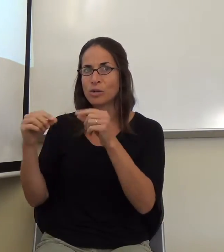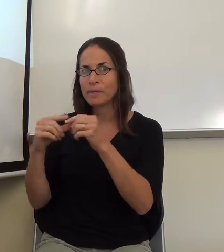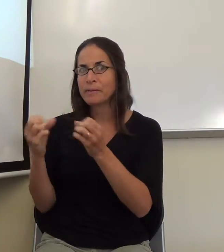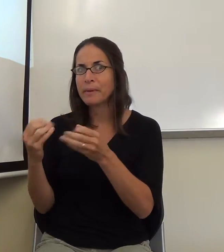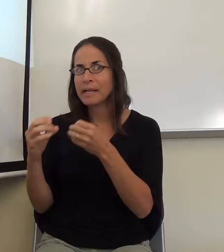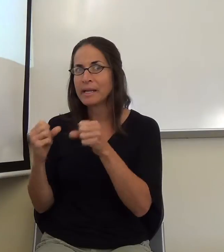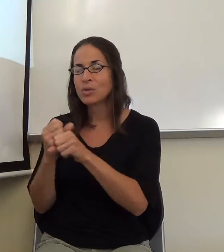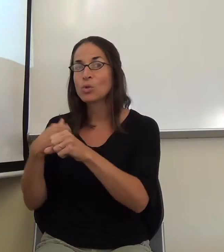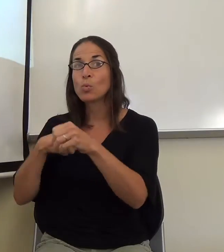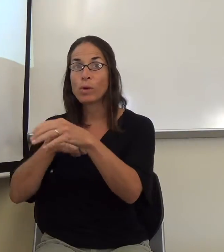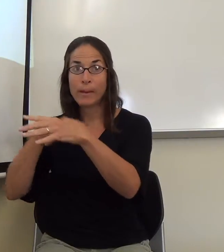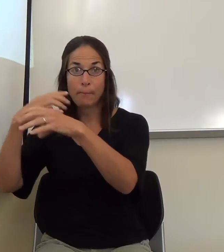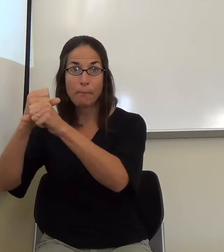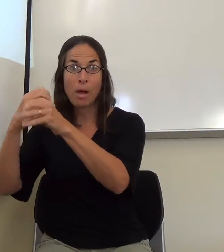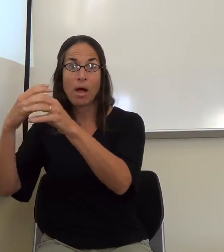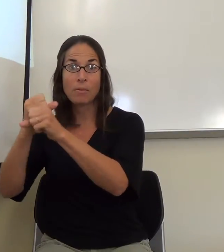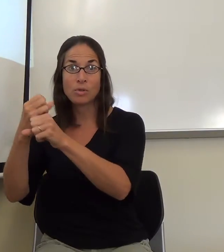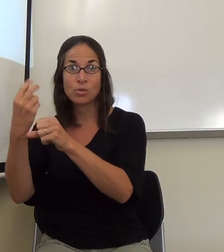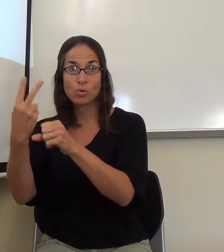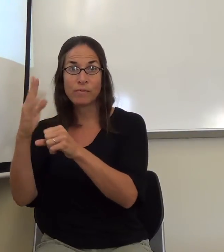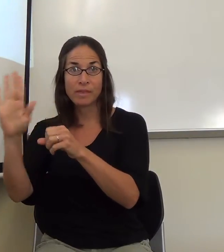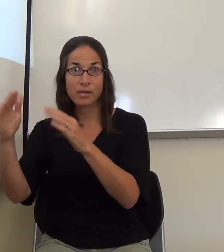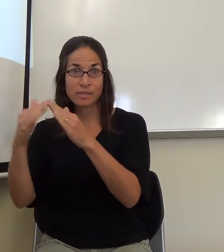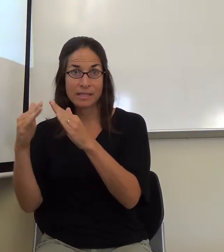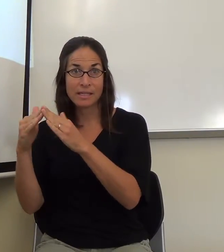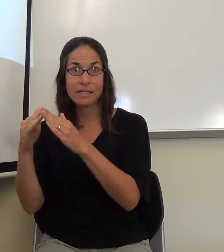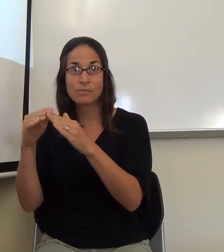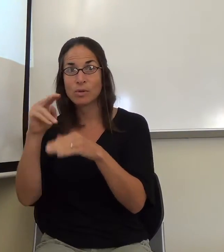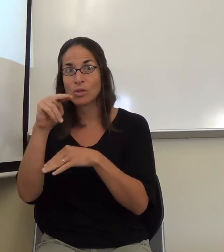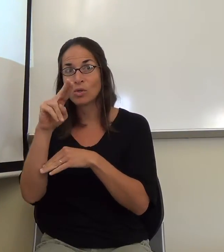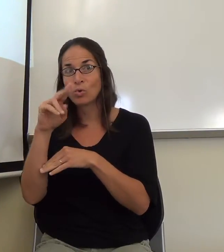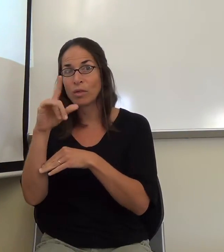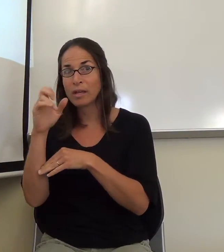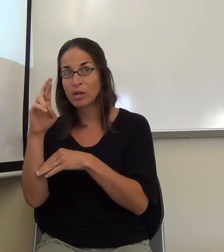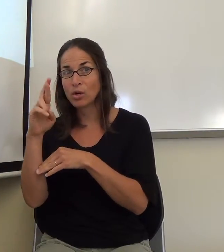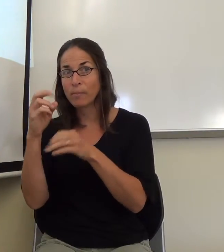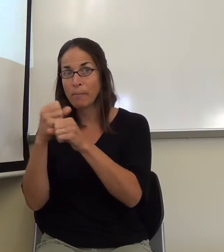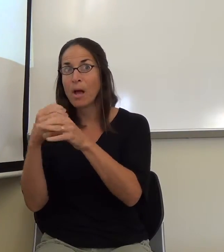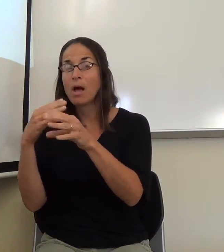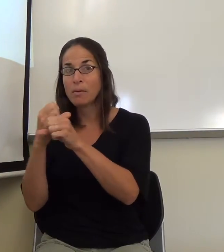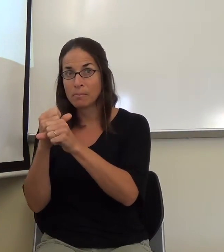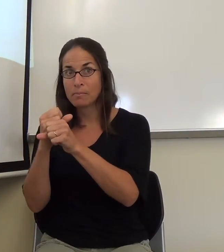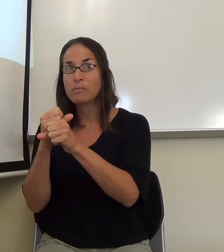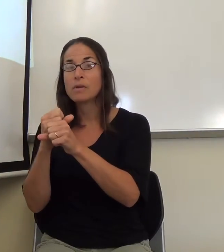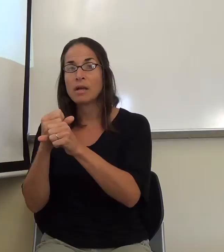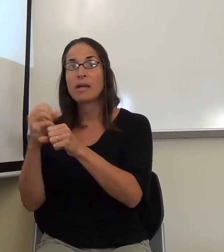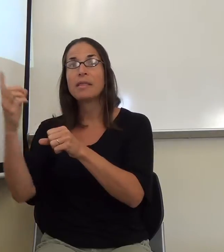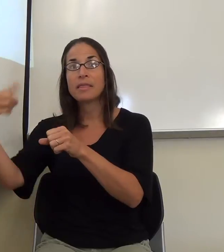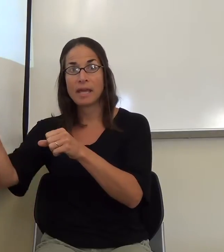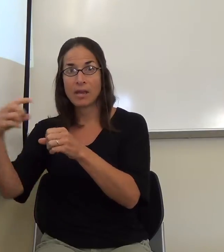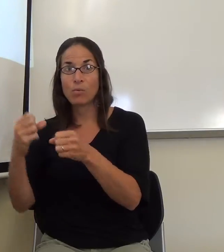bombed 2 of their cities with the nuclear bomb, right? Hell yeah. So they were mad at us for many years. Okay,